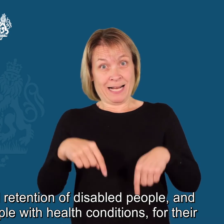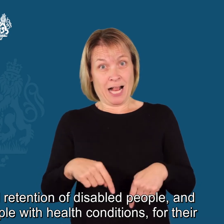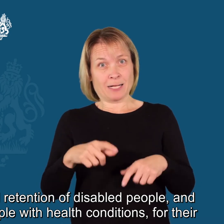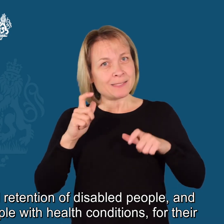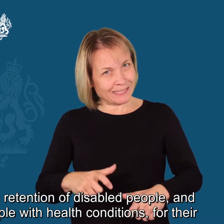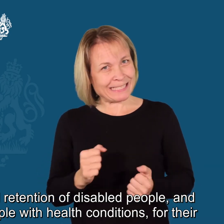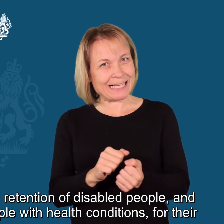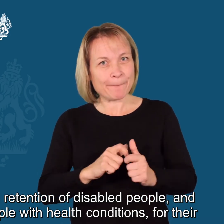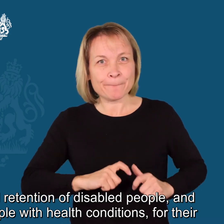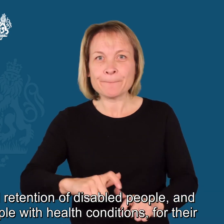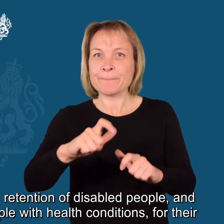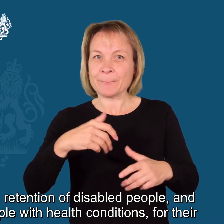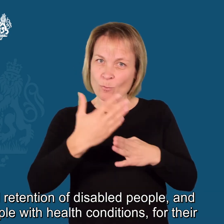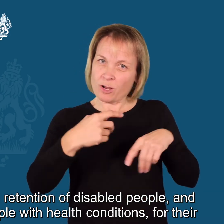talent.